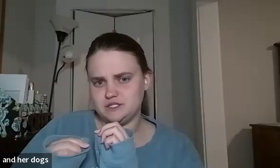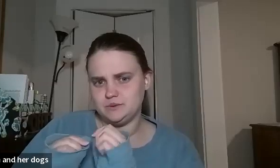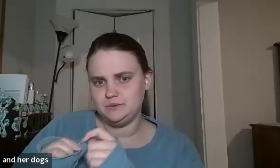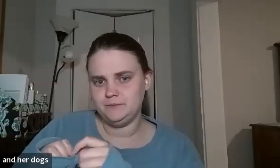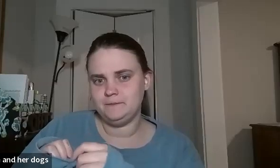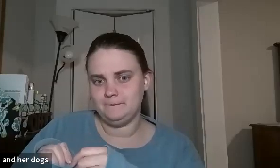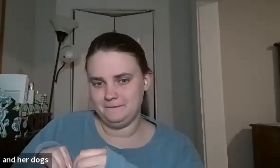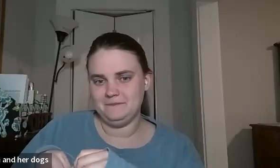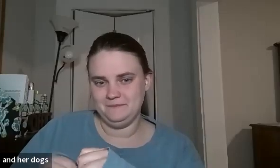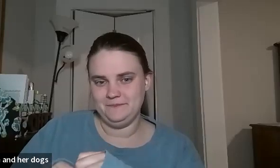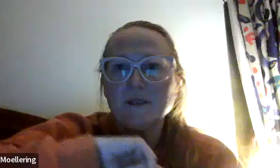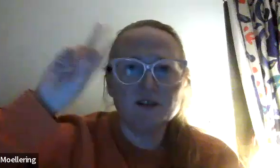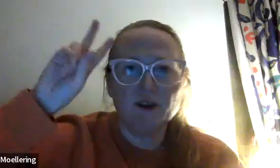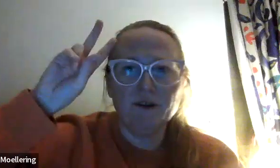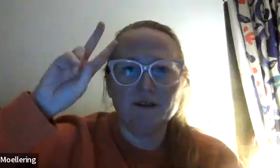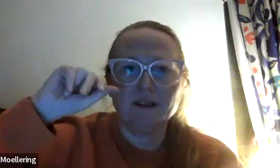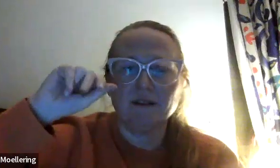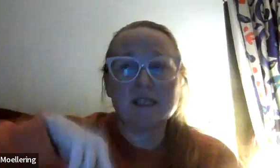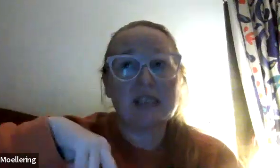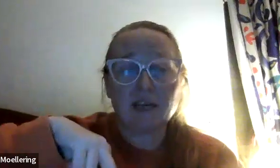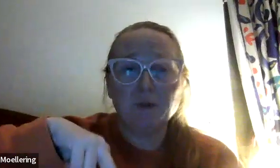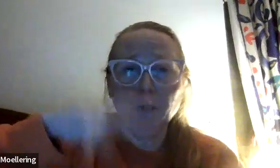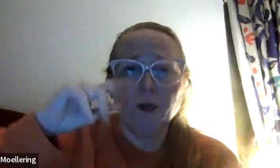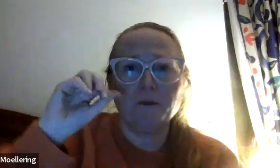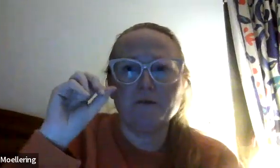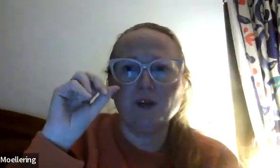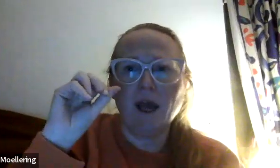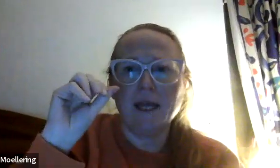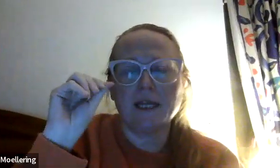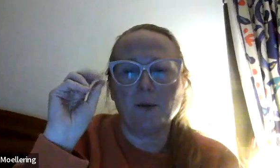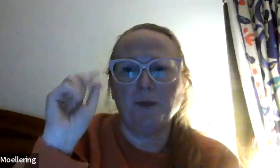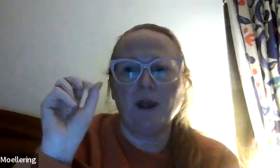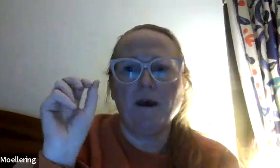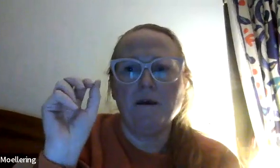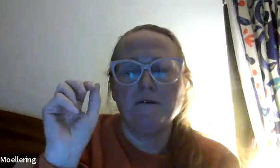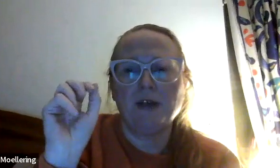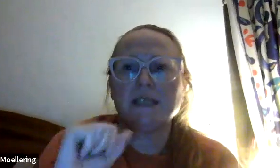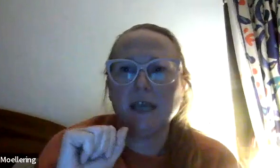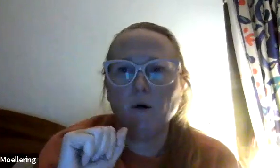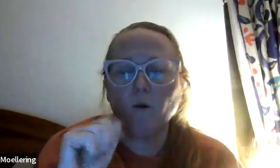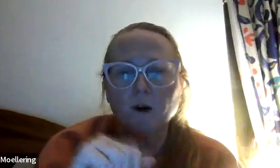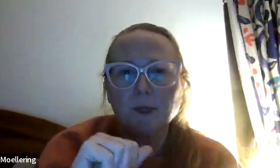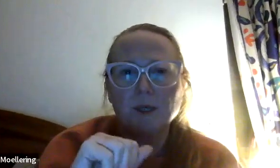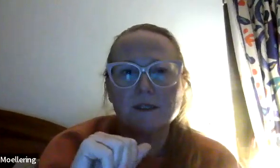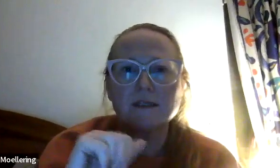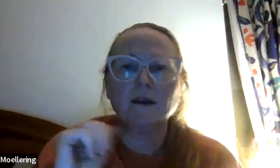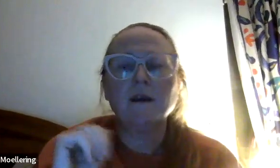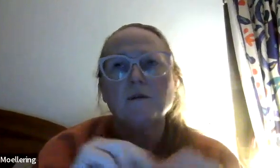too? So upstairs on the second floor, we've got a couple of ASL workbooks. We've